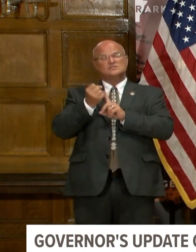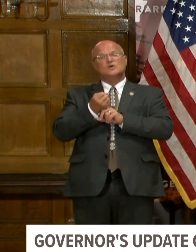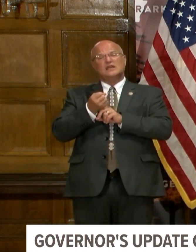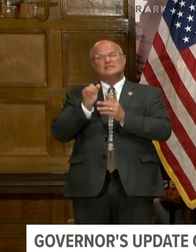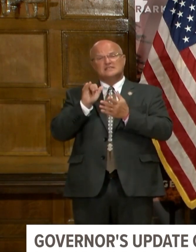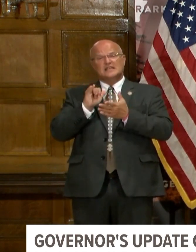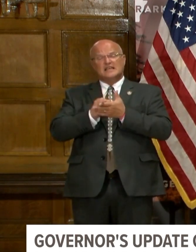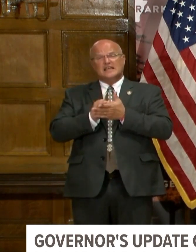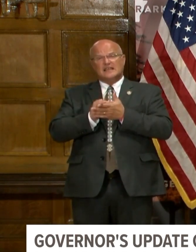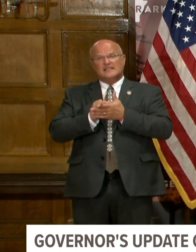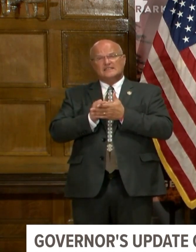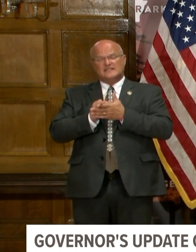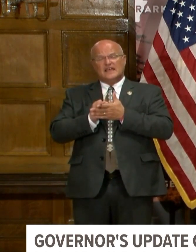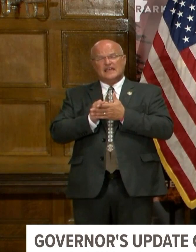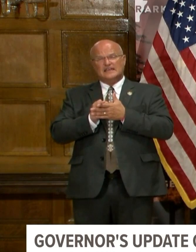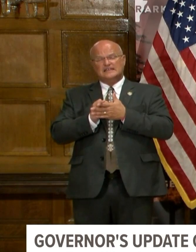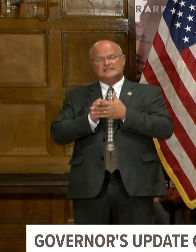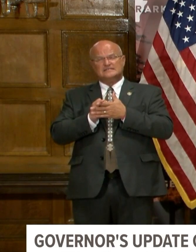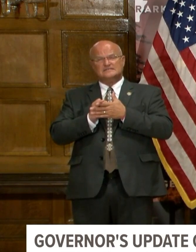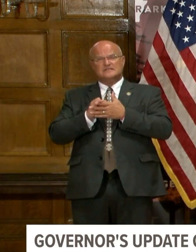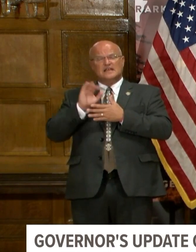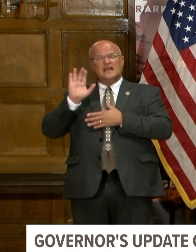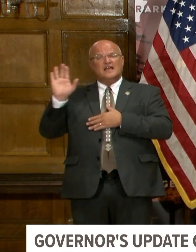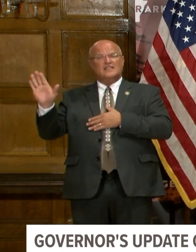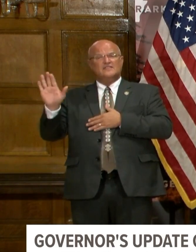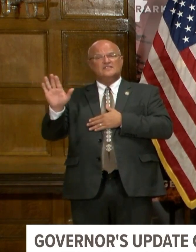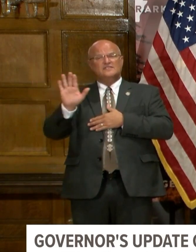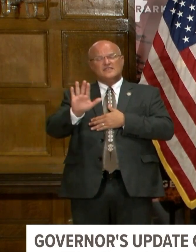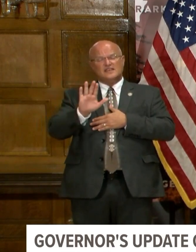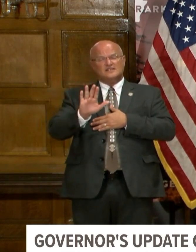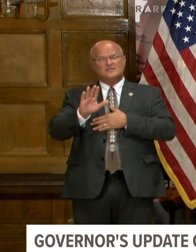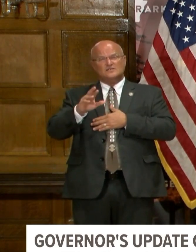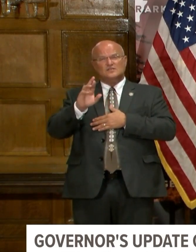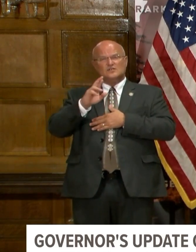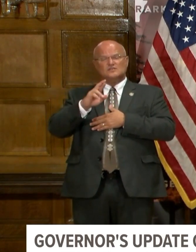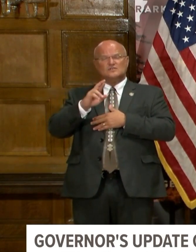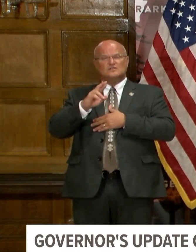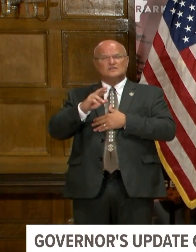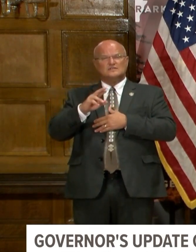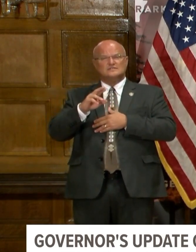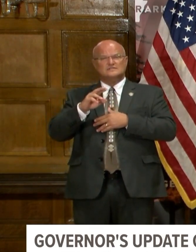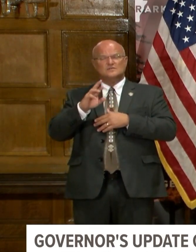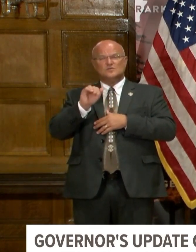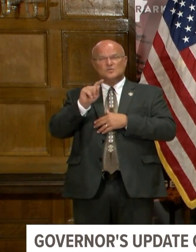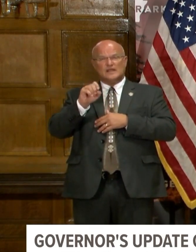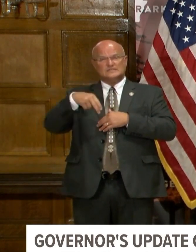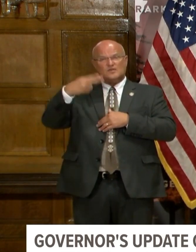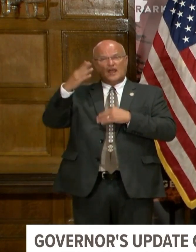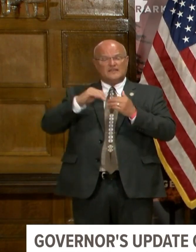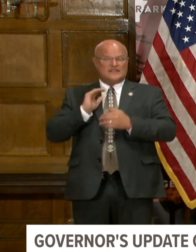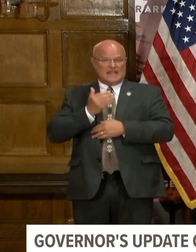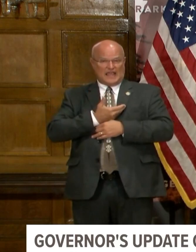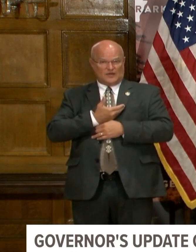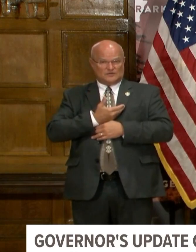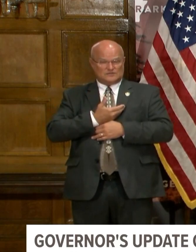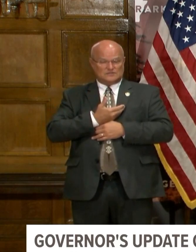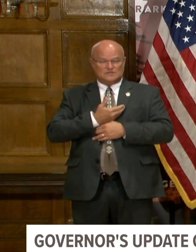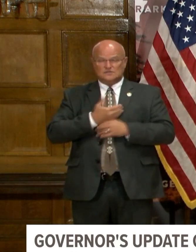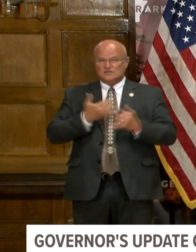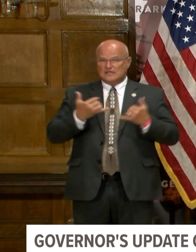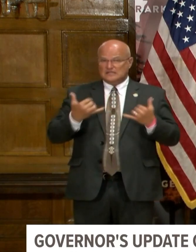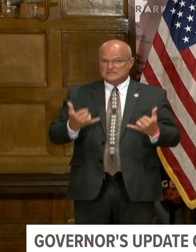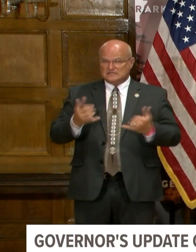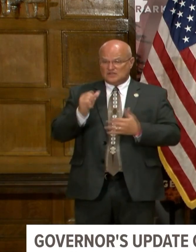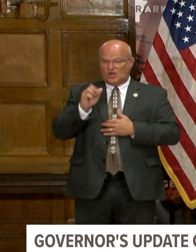which the COVID infection rates in those states are higher than our own. I'm wondering, first, does Arkansas plan to